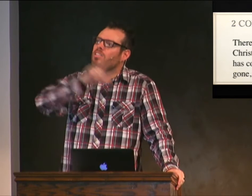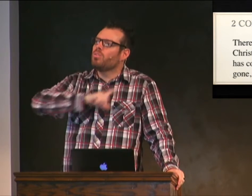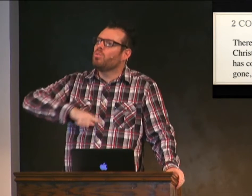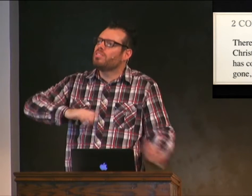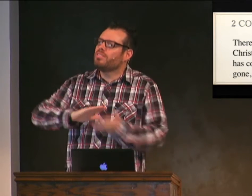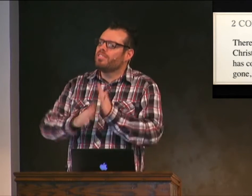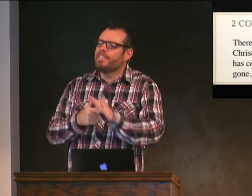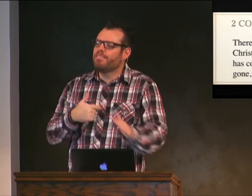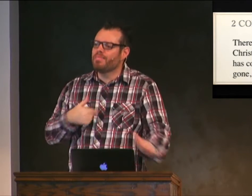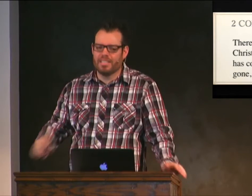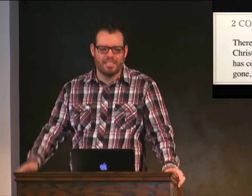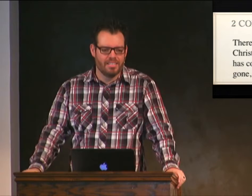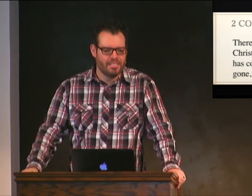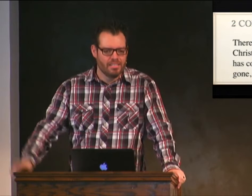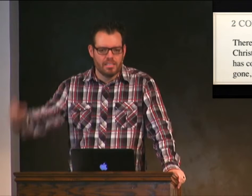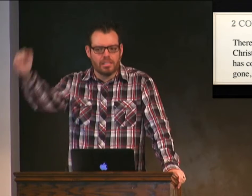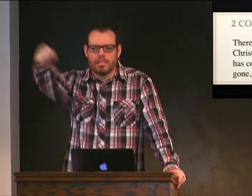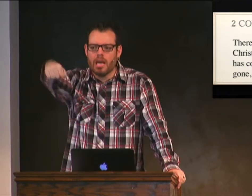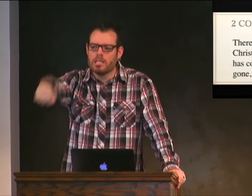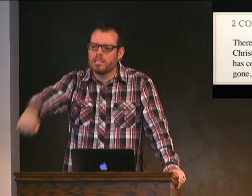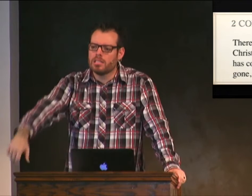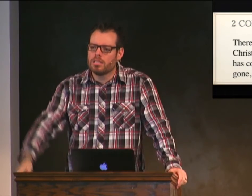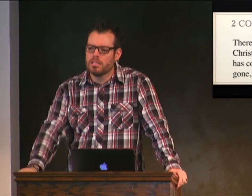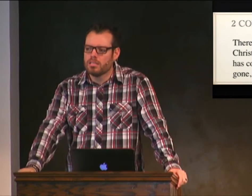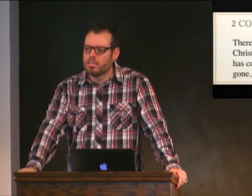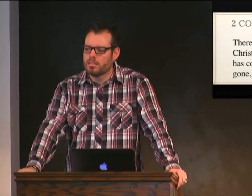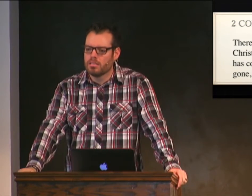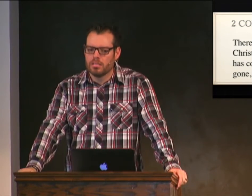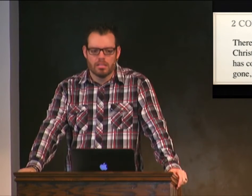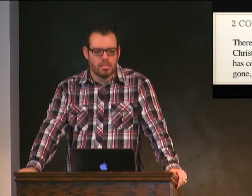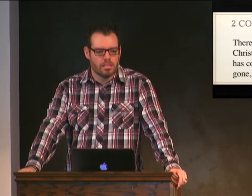I asked the Lord to forgive me. He says, yes.